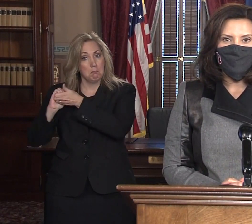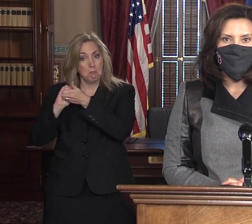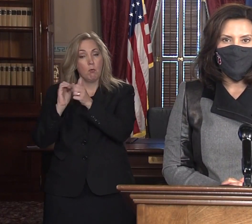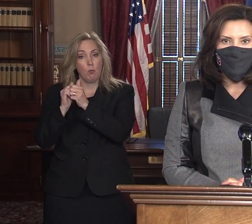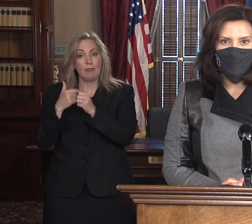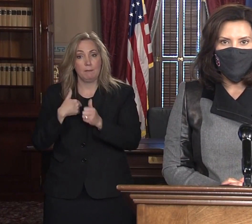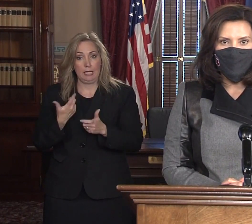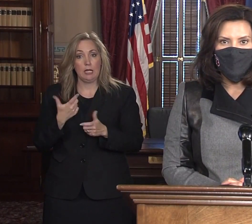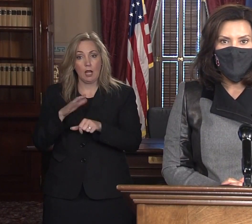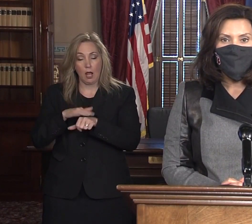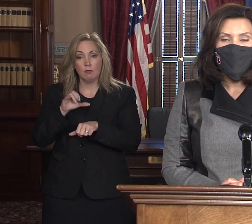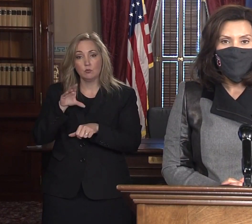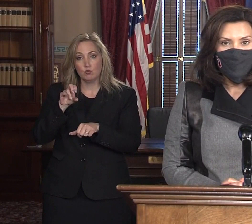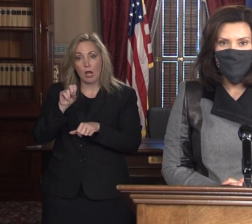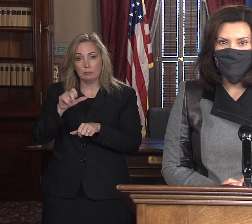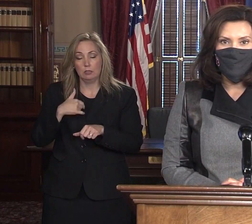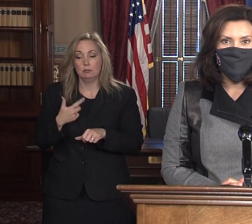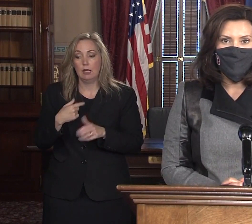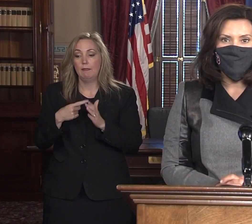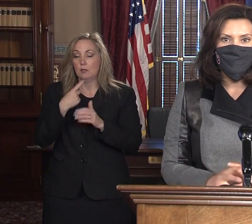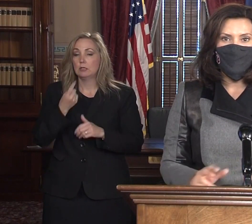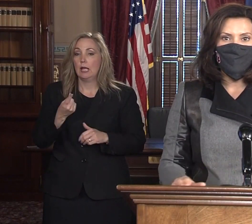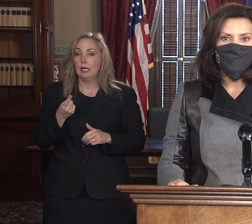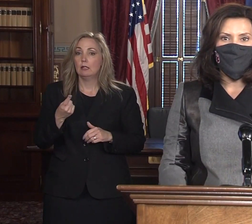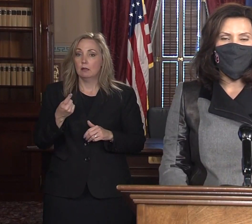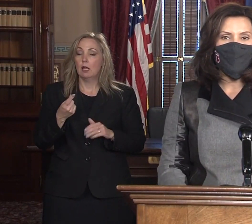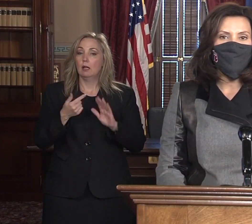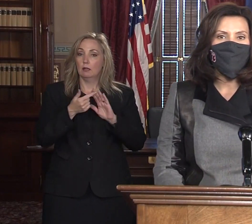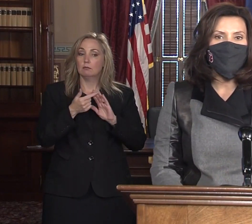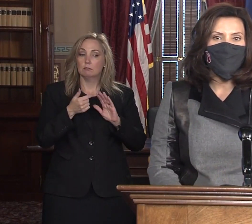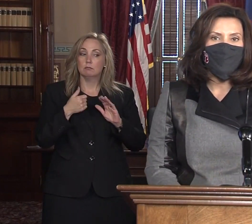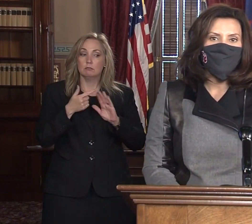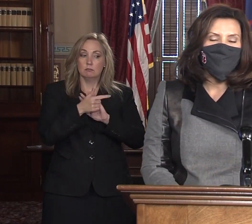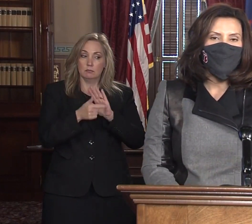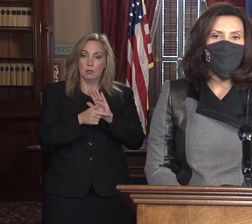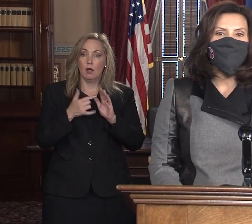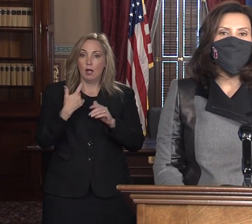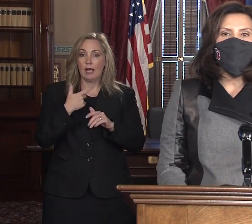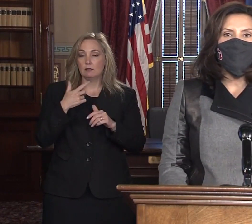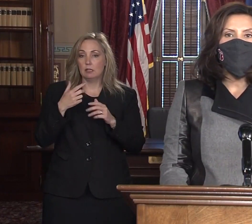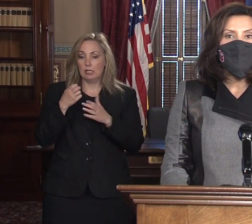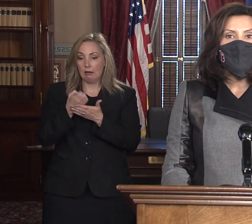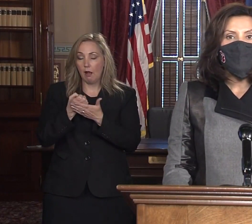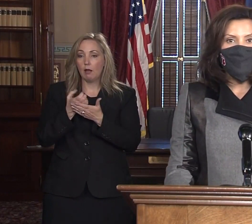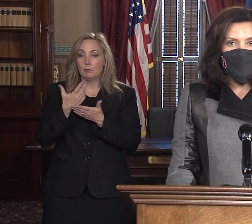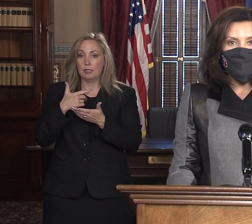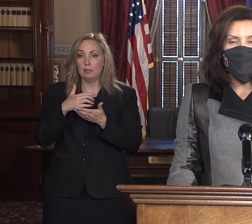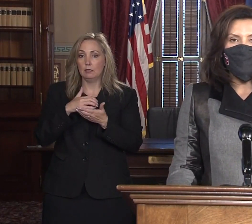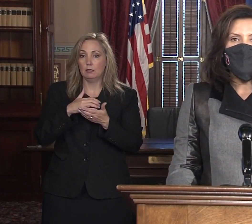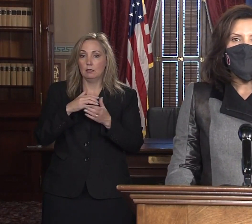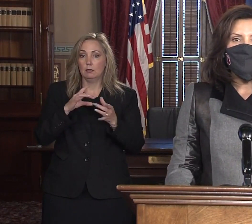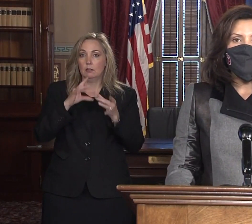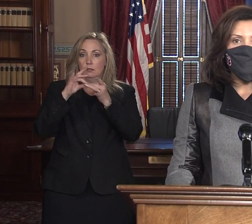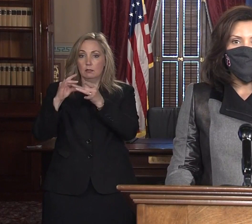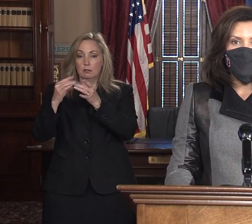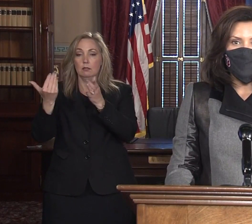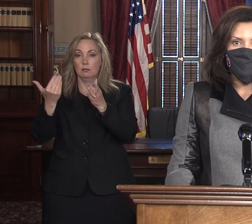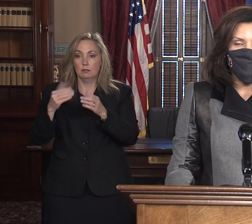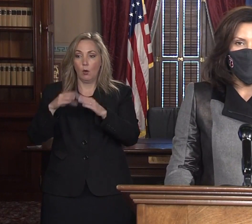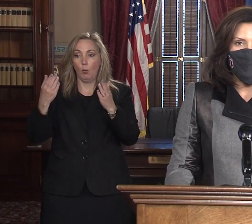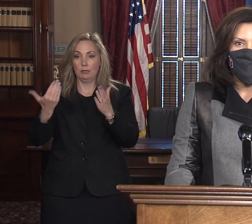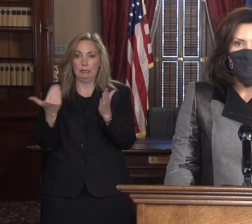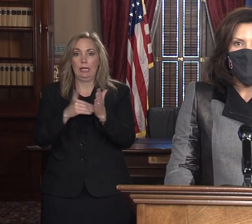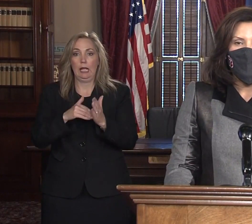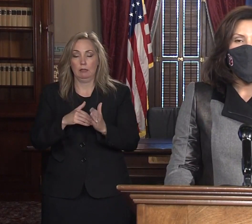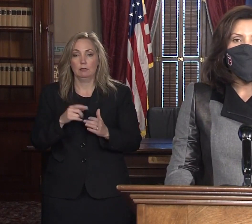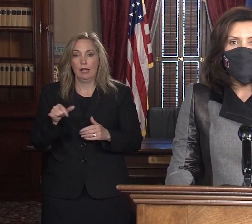make sure that we're promulgating protocols to keep people safe as our economy re-engaged. And they've helped inform a lot of the decisions that I've had to